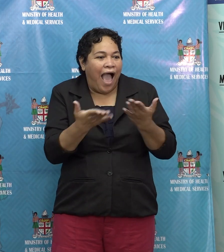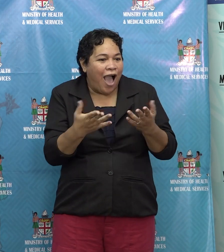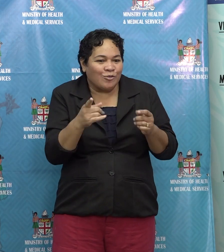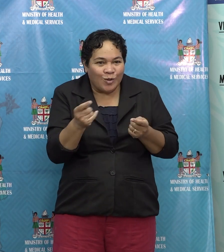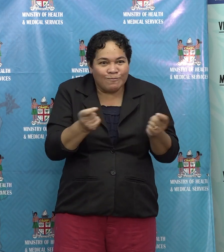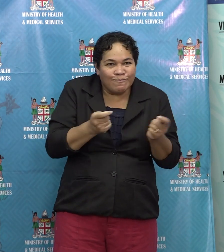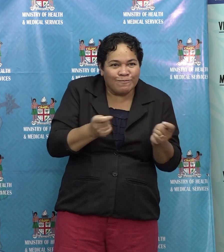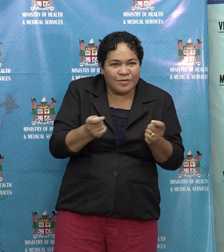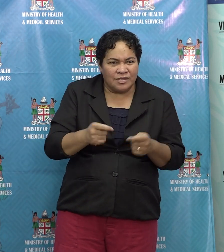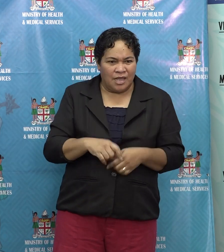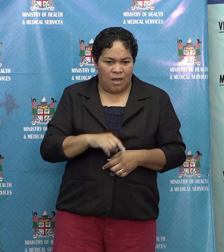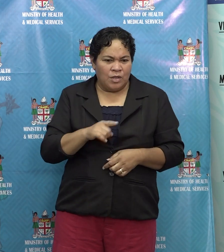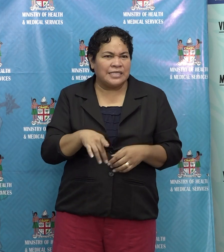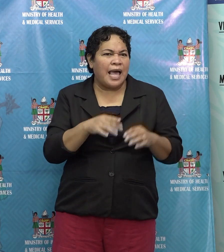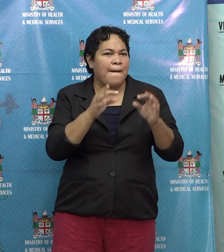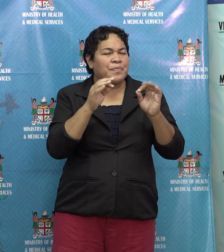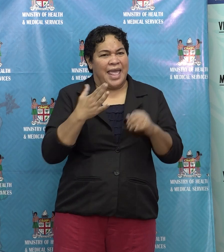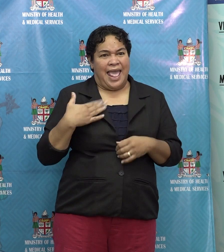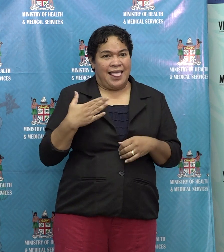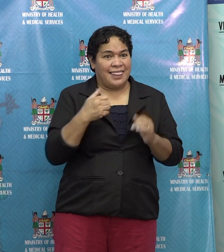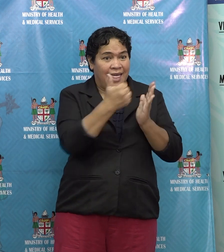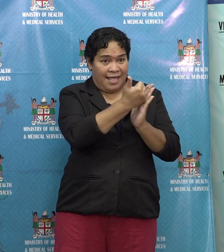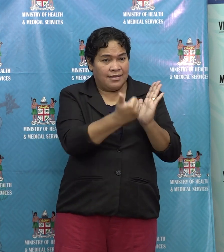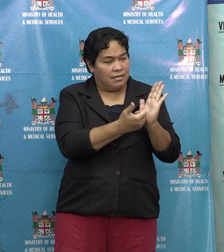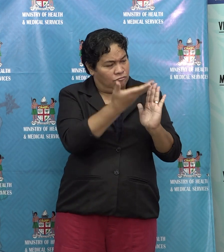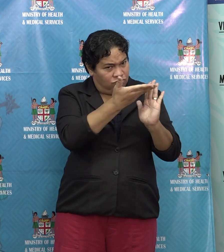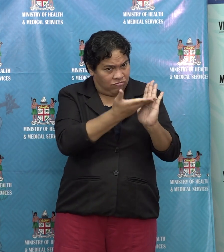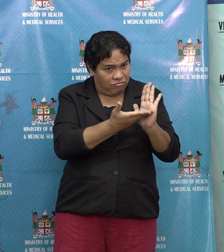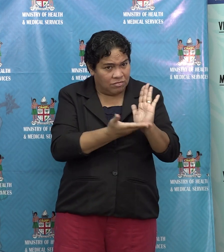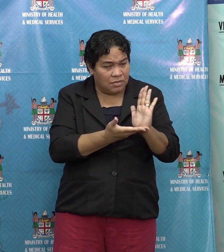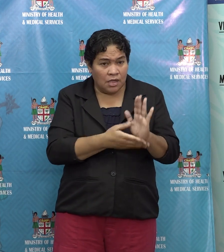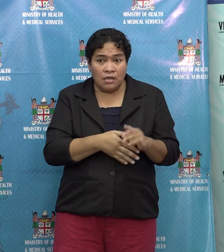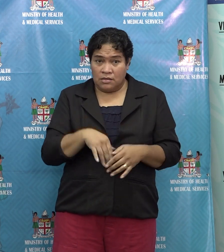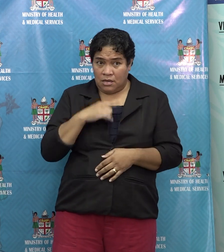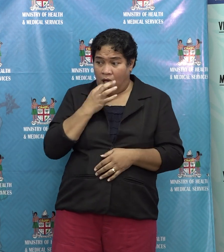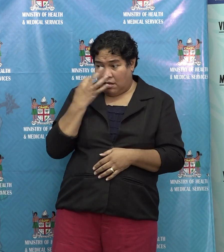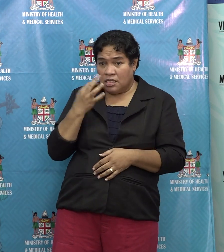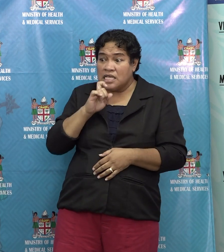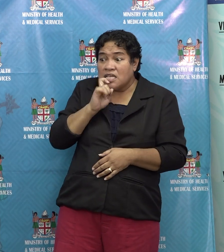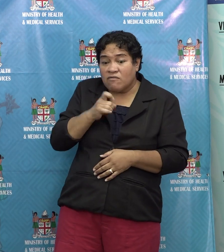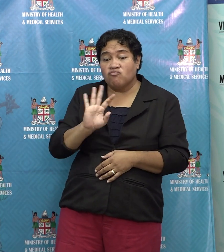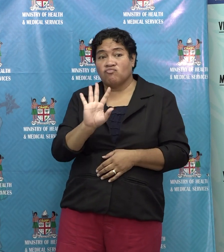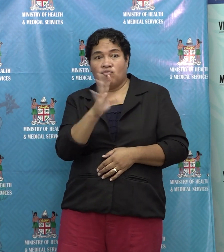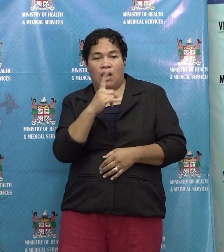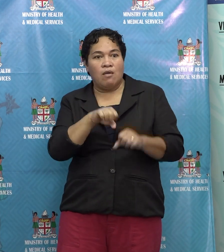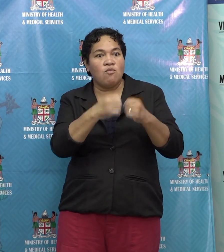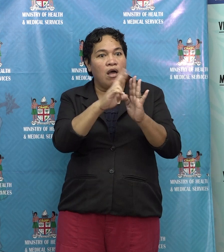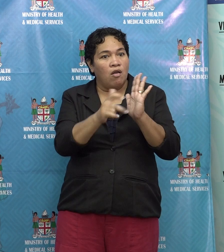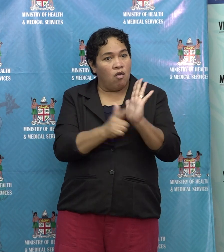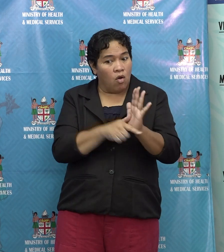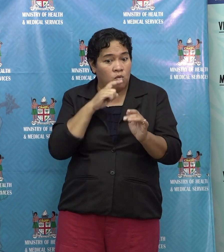and just under the Public Health Act, aren't people taken to task if they break the law?